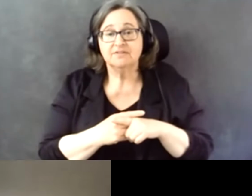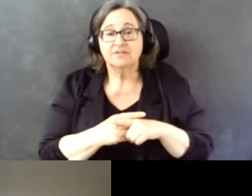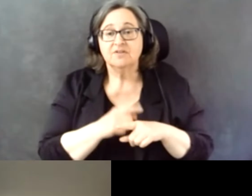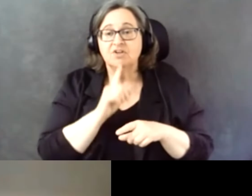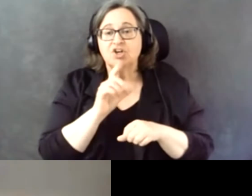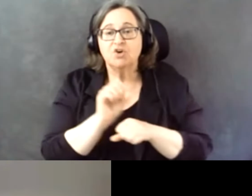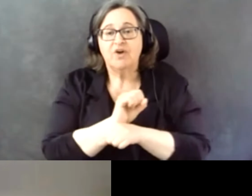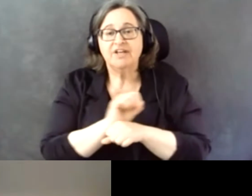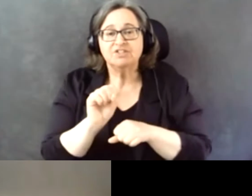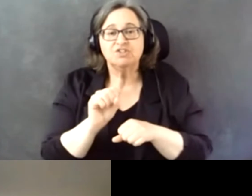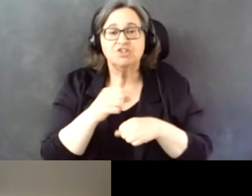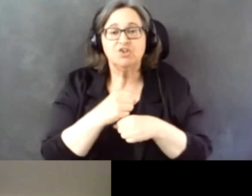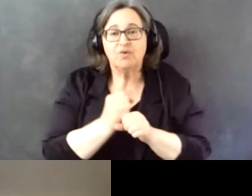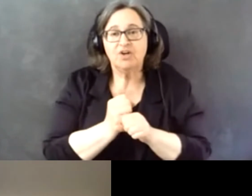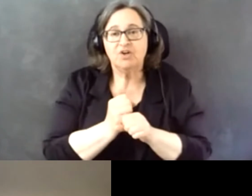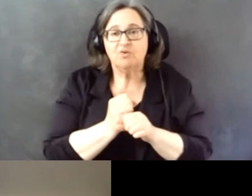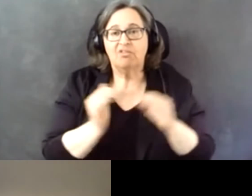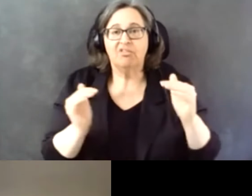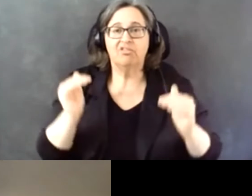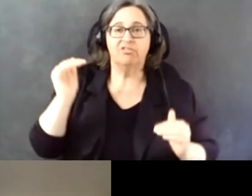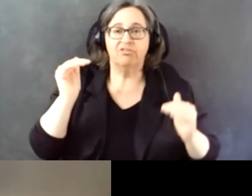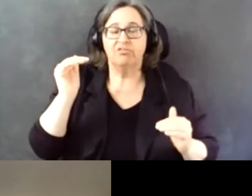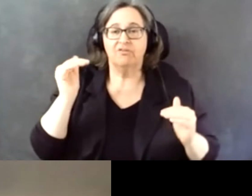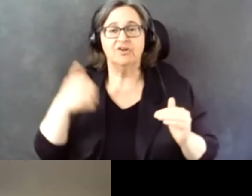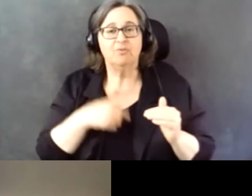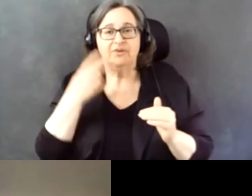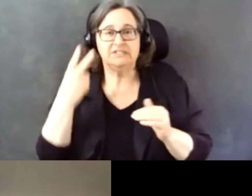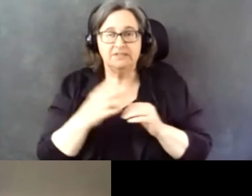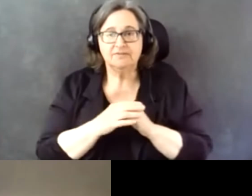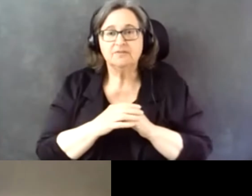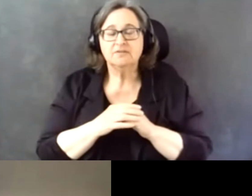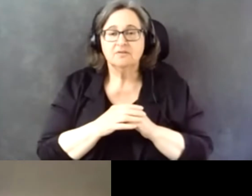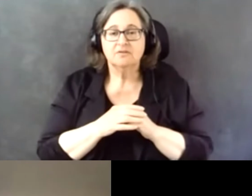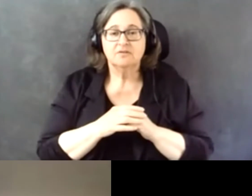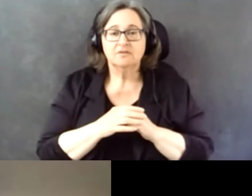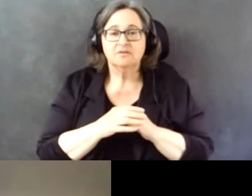they are creating the inequalities that we're seeing and